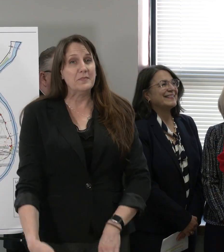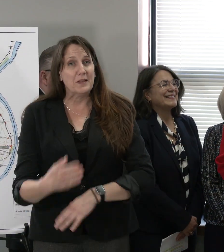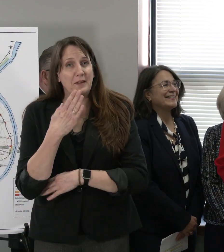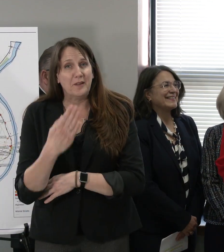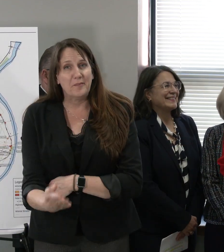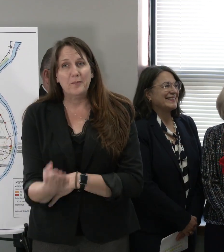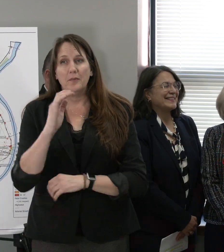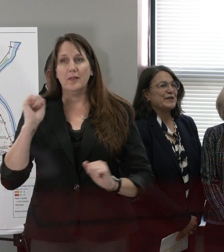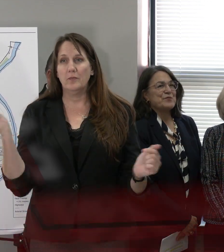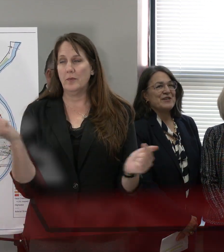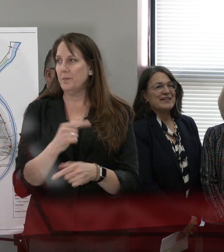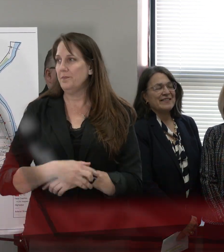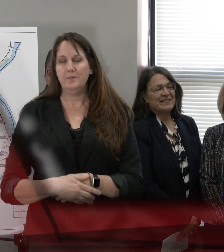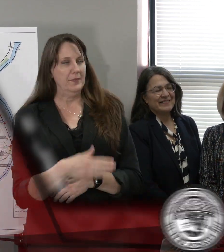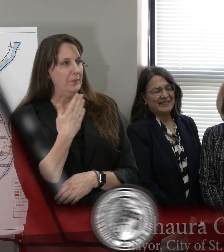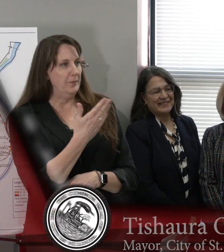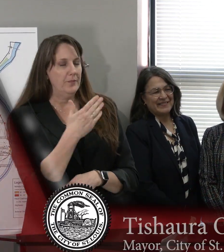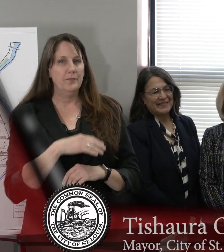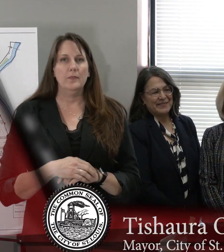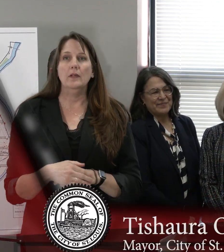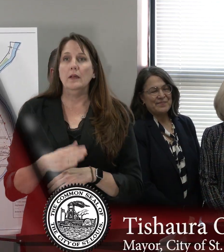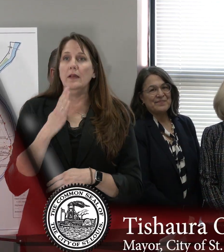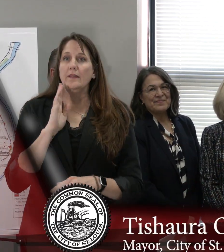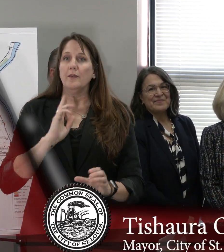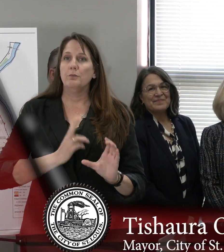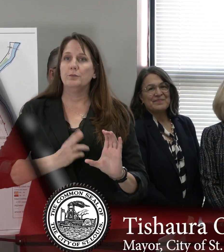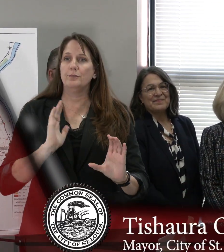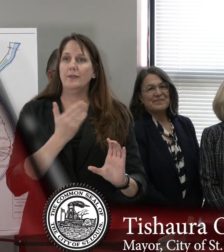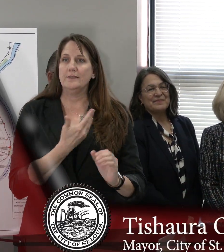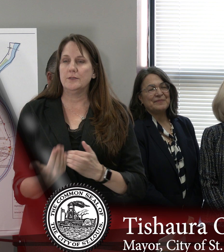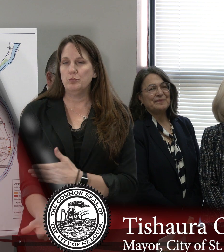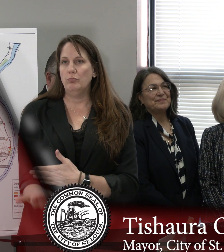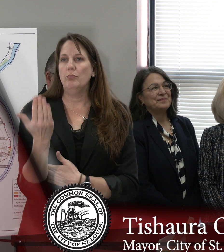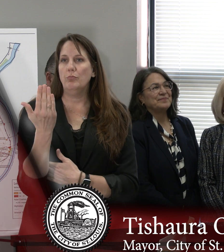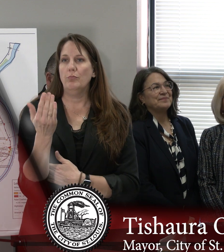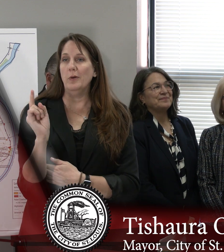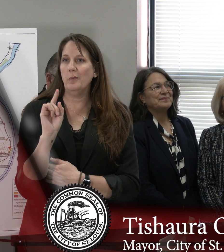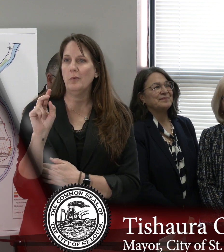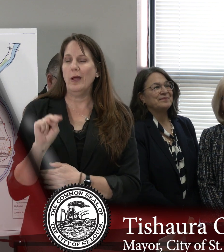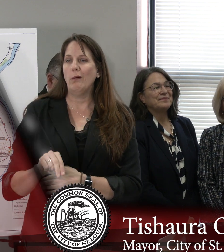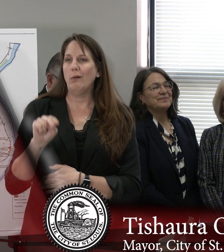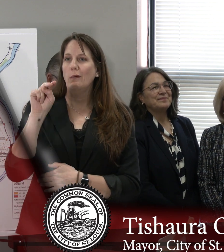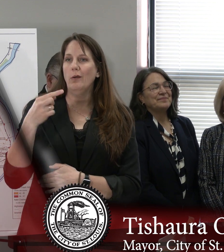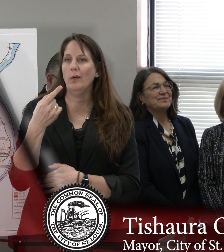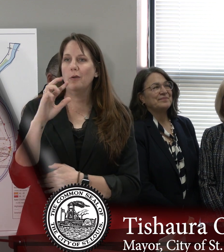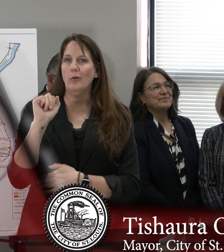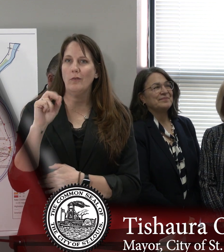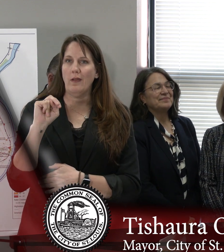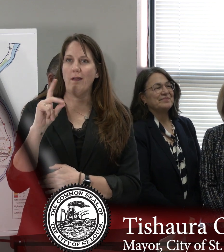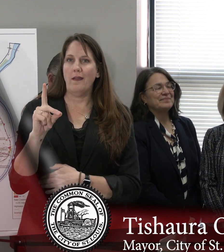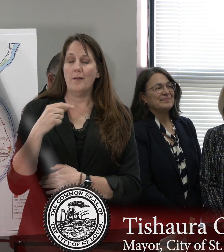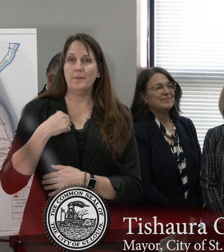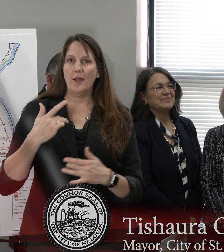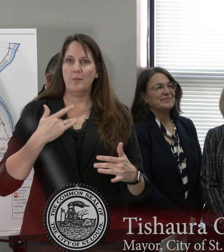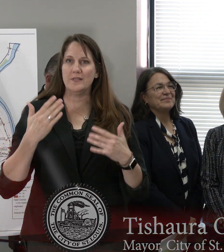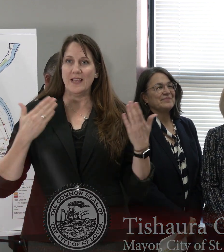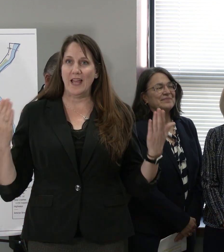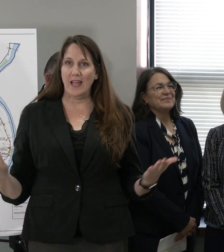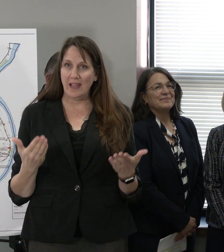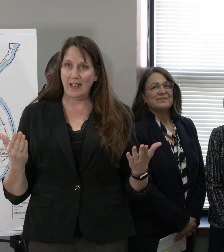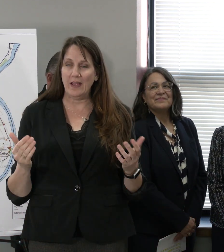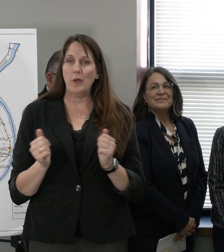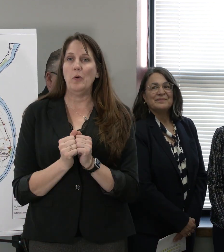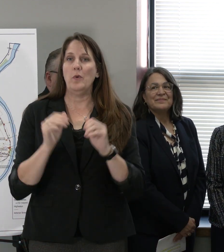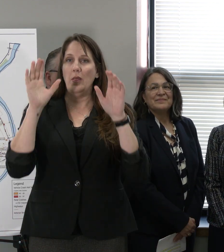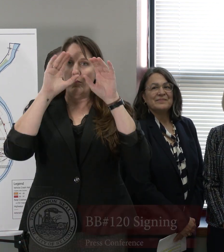Good morning, everyone. Thank you for joining us this morning on North Grand. I'm excited to be here joined by President